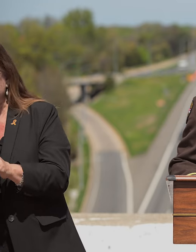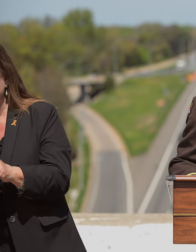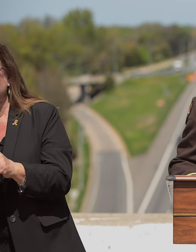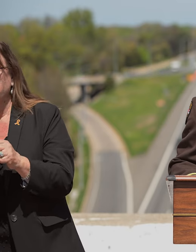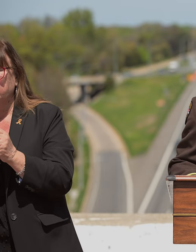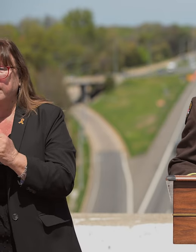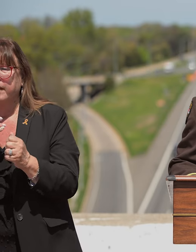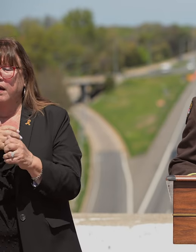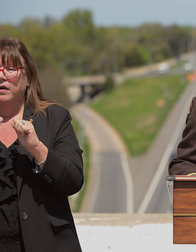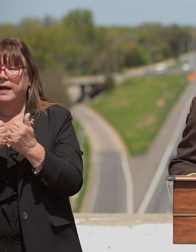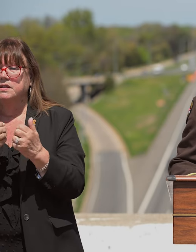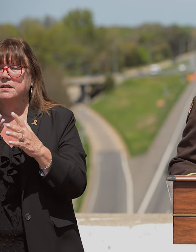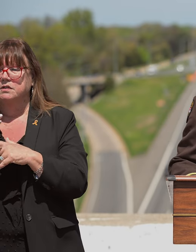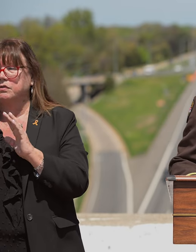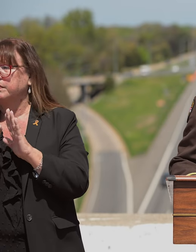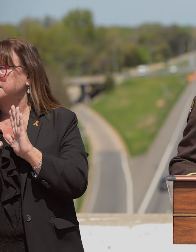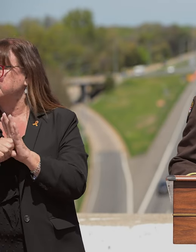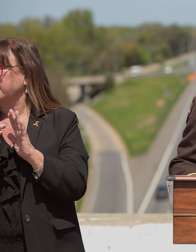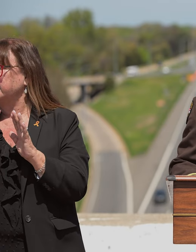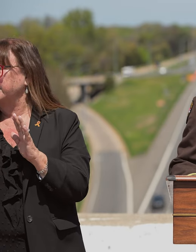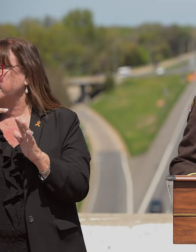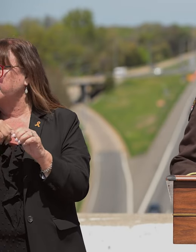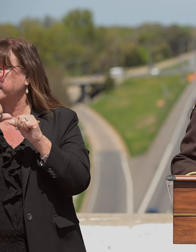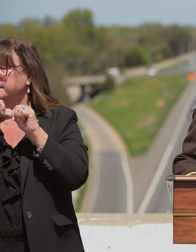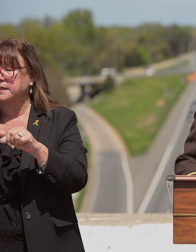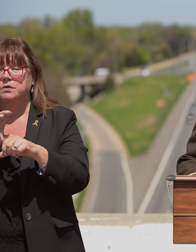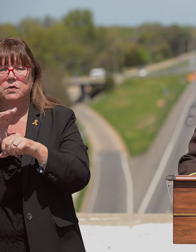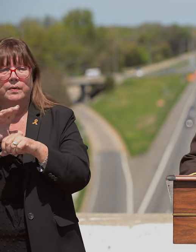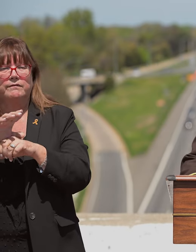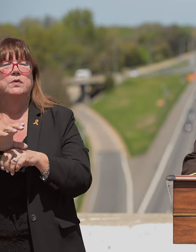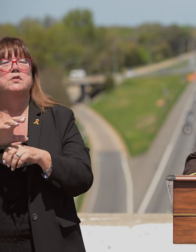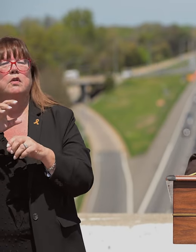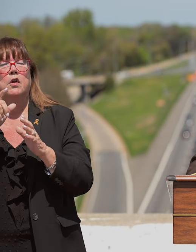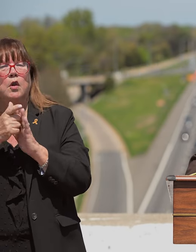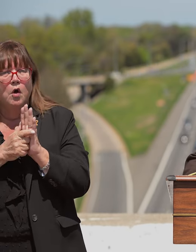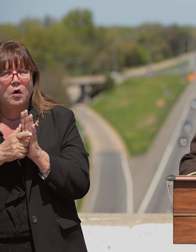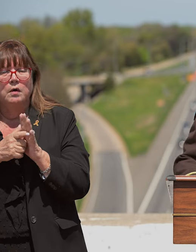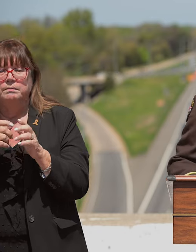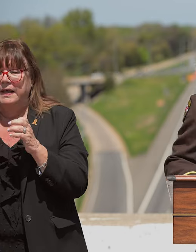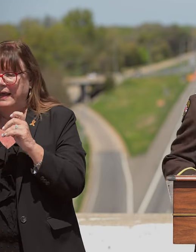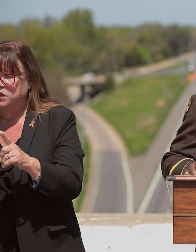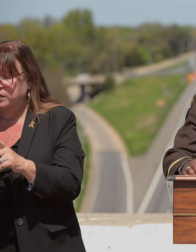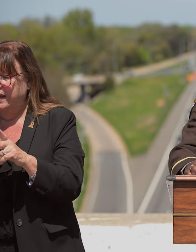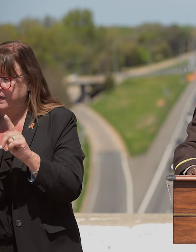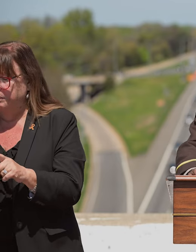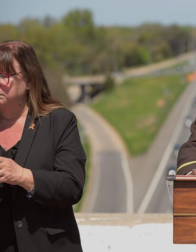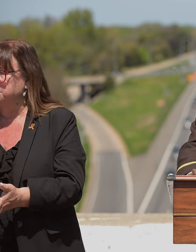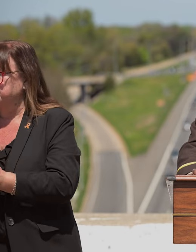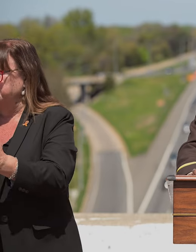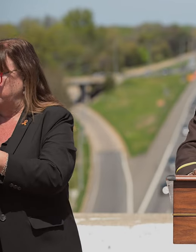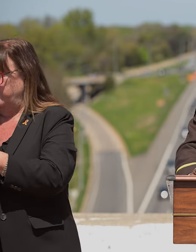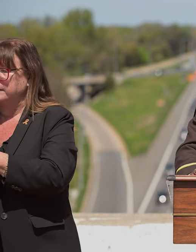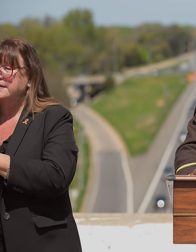our allied agencies throughout the state, we'll continue to enforce the traffic laws, educating the public, and promoting awareness